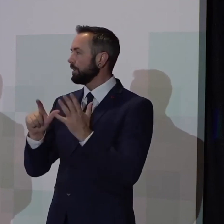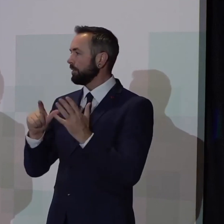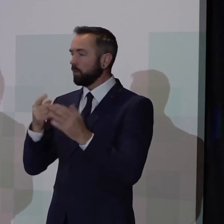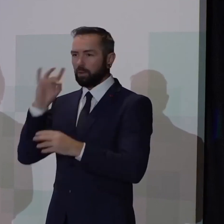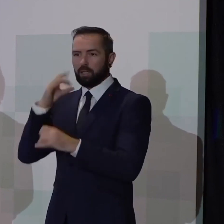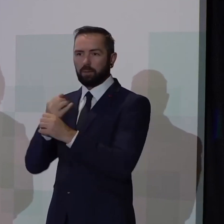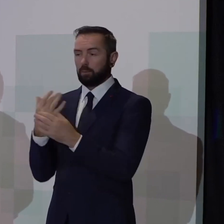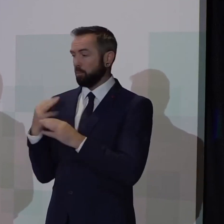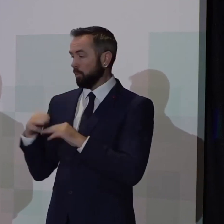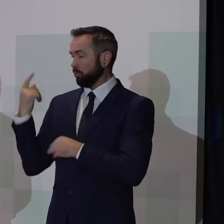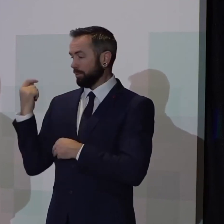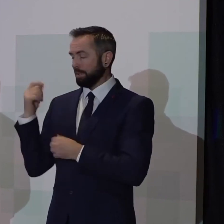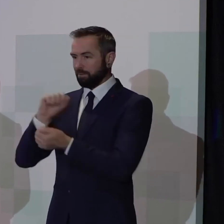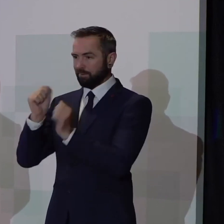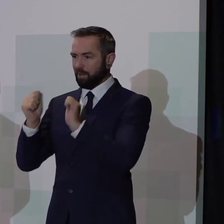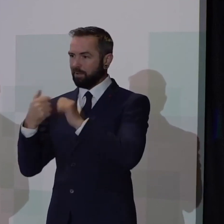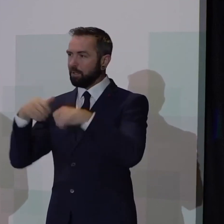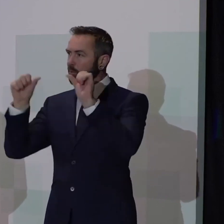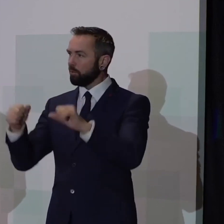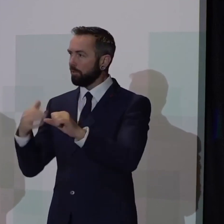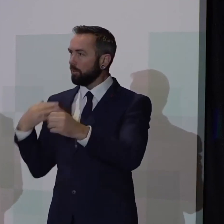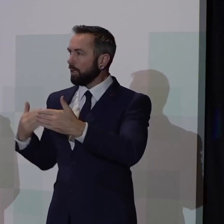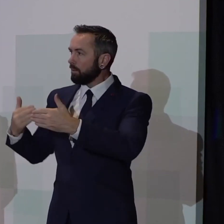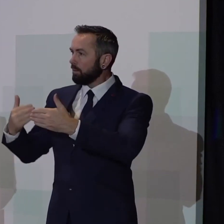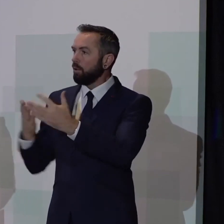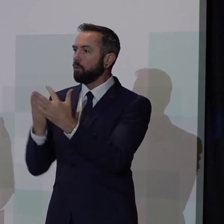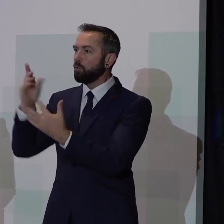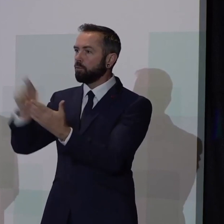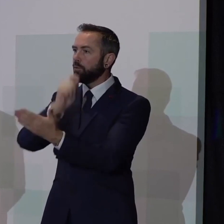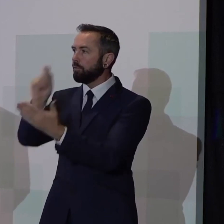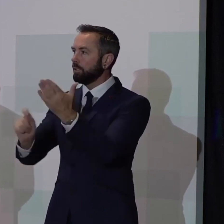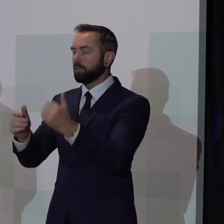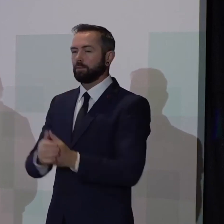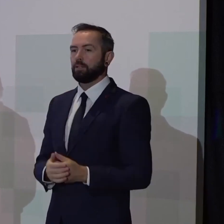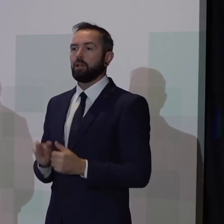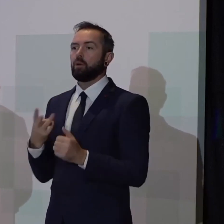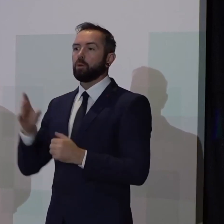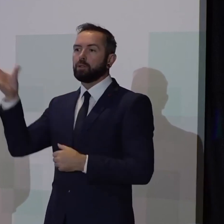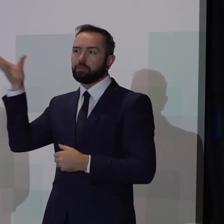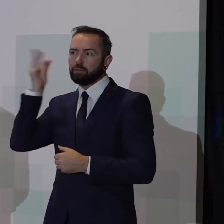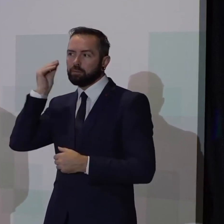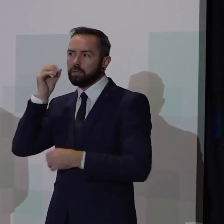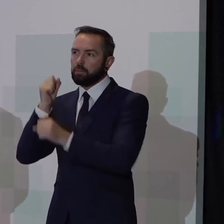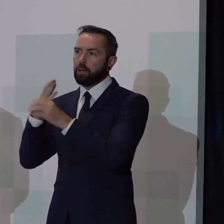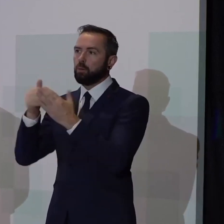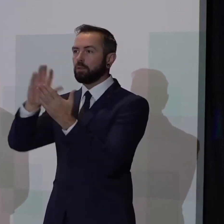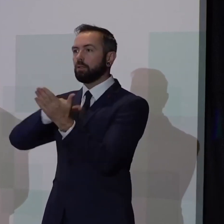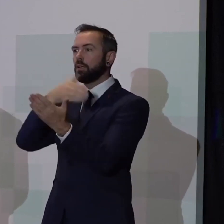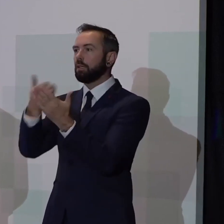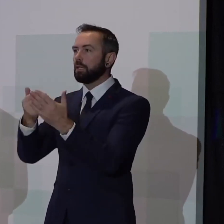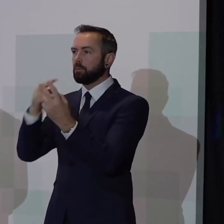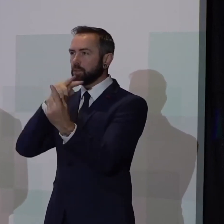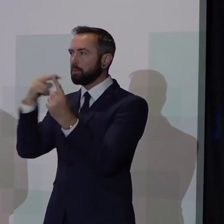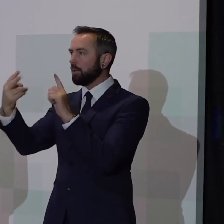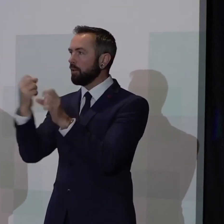changes agreed since then, including through referenda. We will hear the legal perspective about what